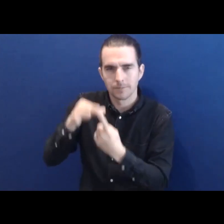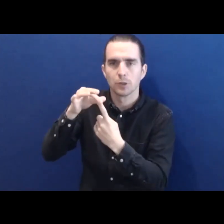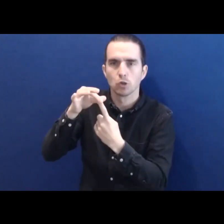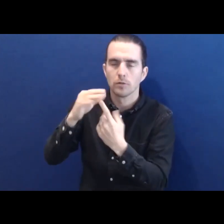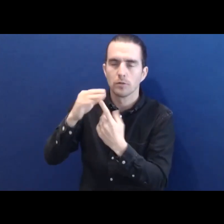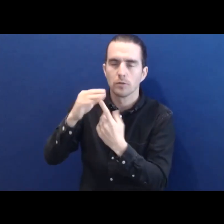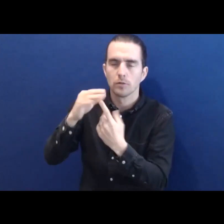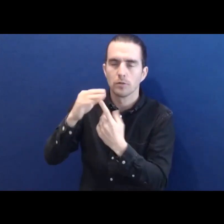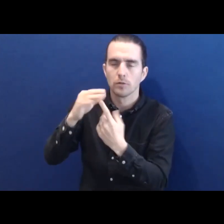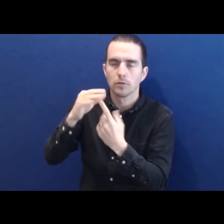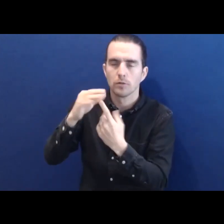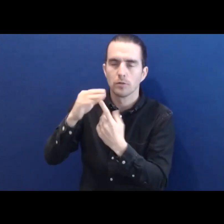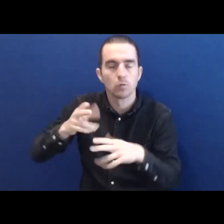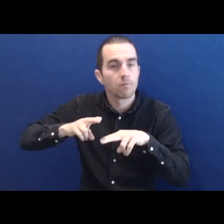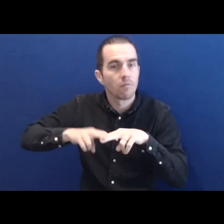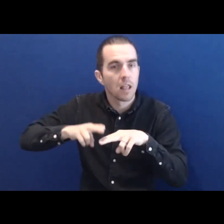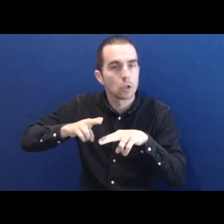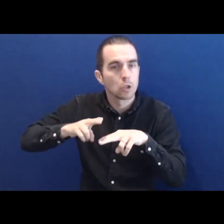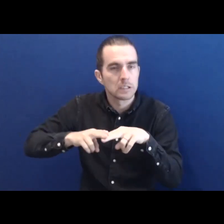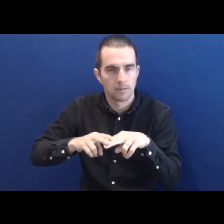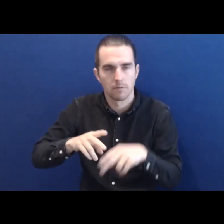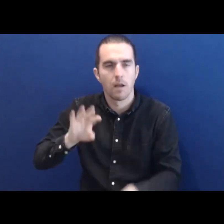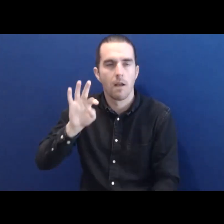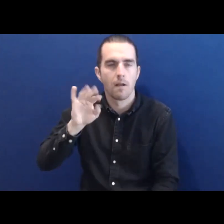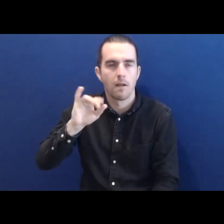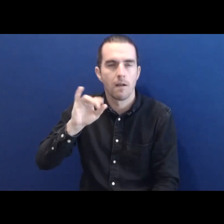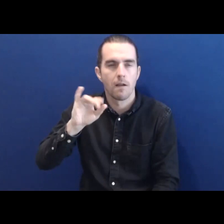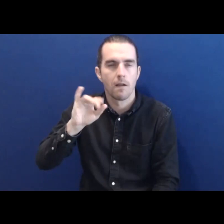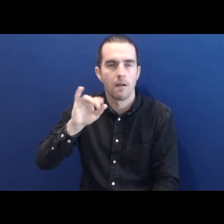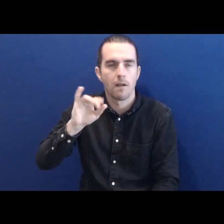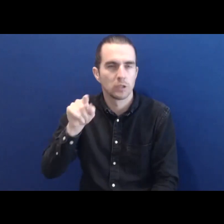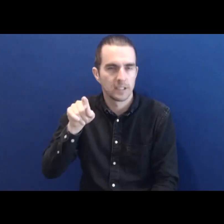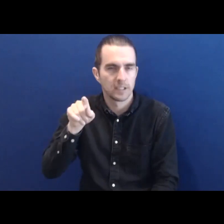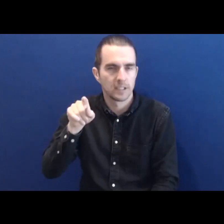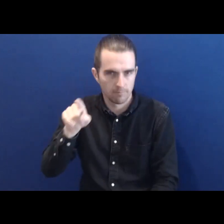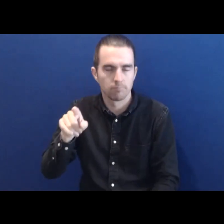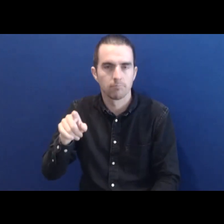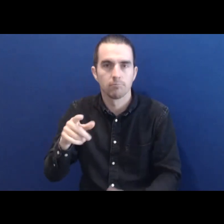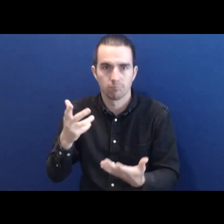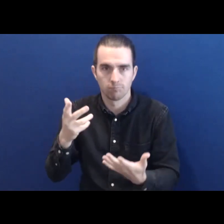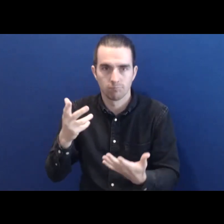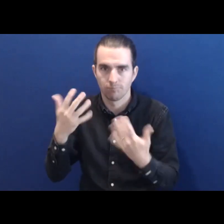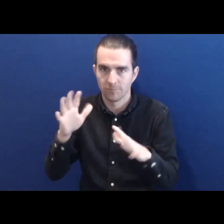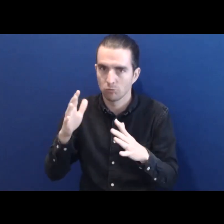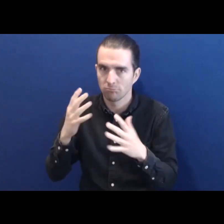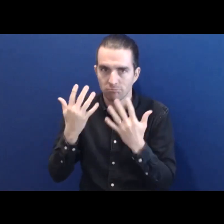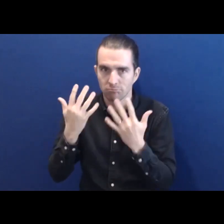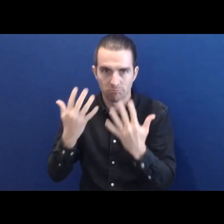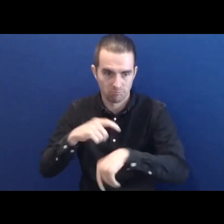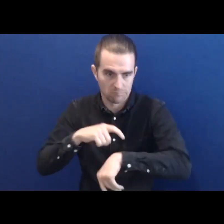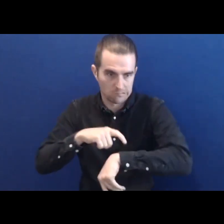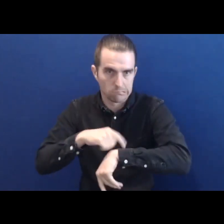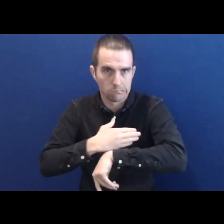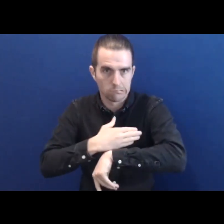joining us today. So we're very happy to be able to give you a